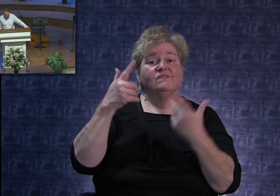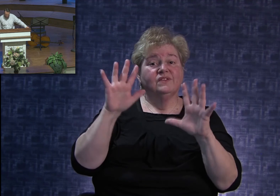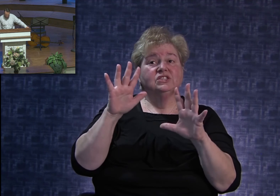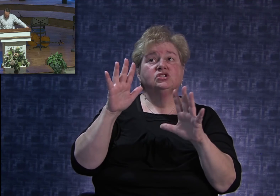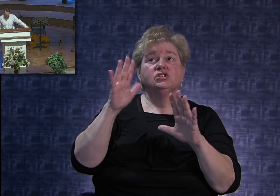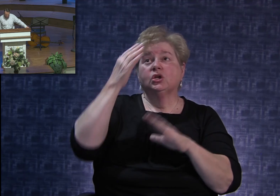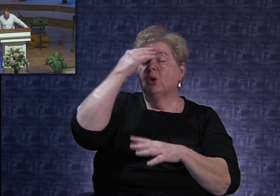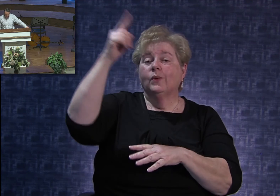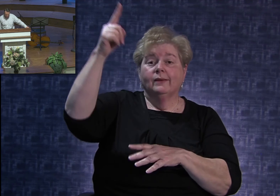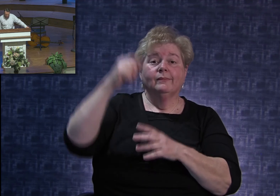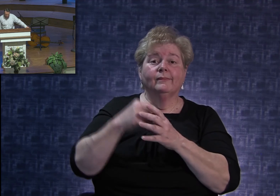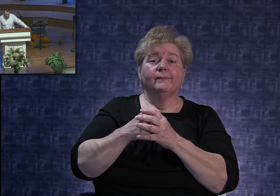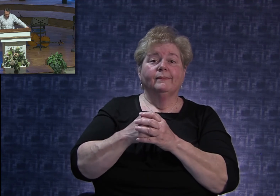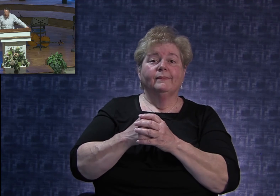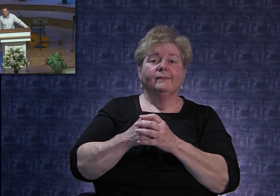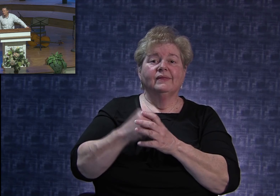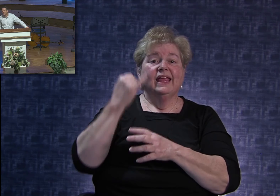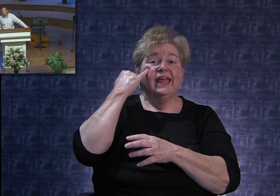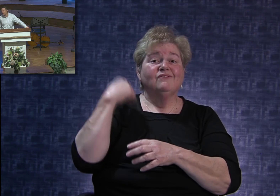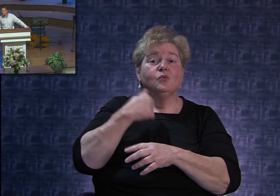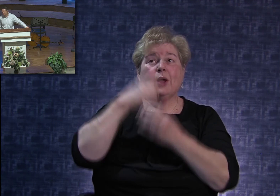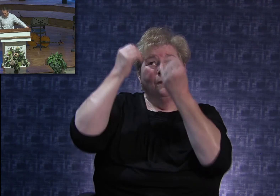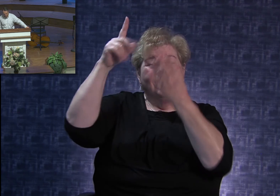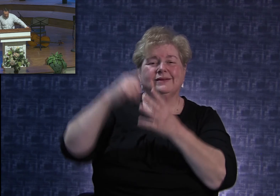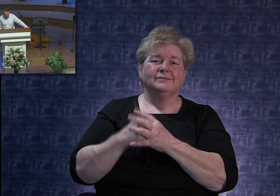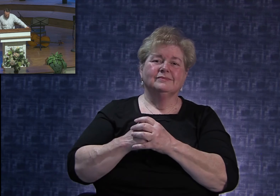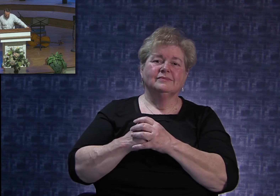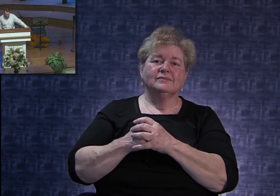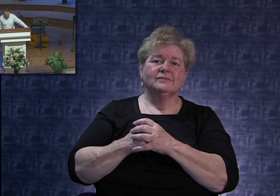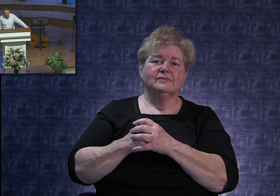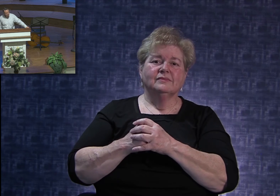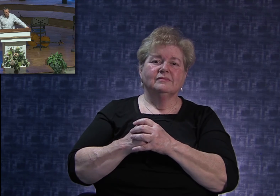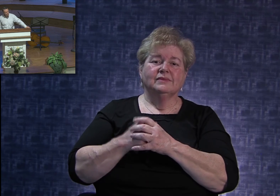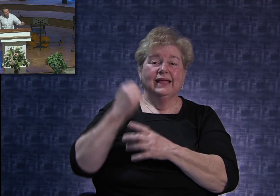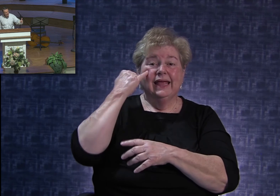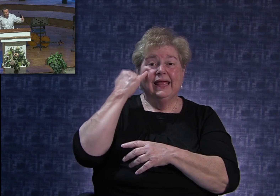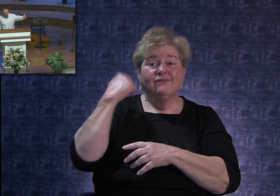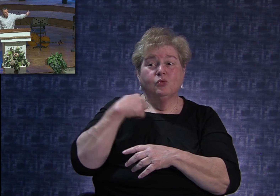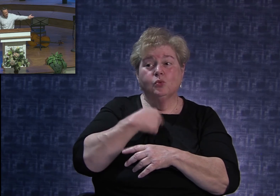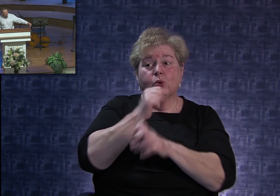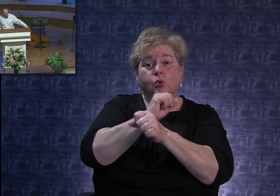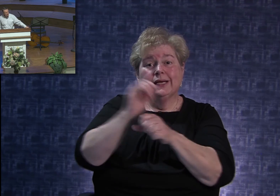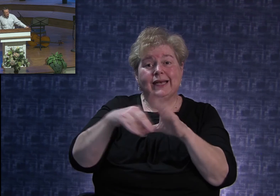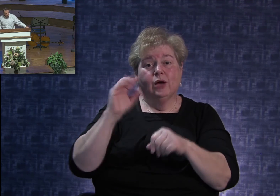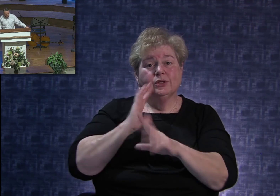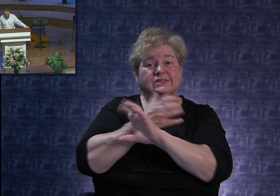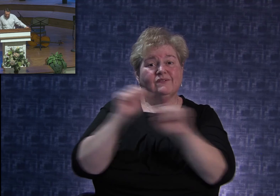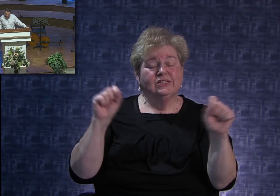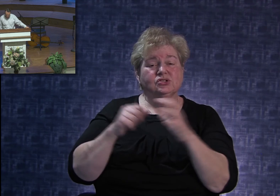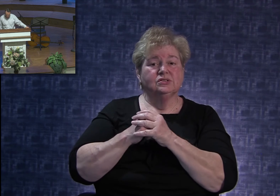him if we keep his commandments. If we're working out our salvation.